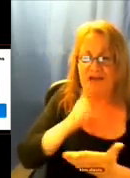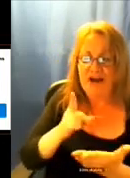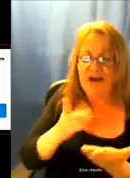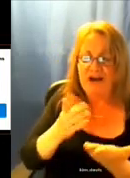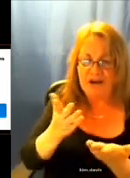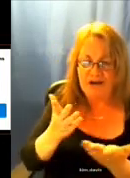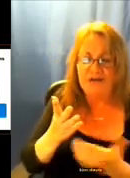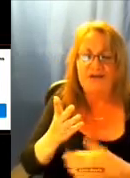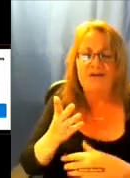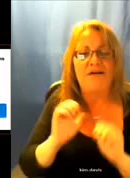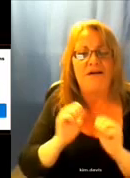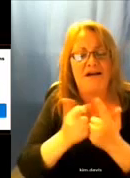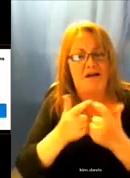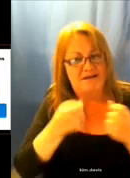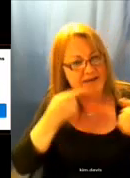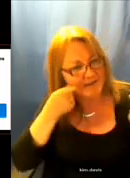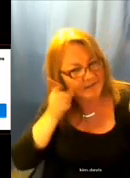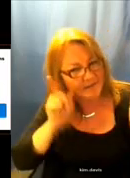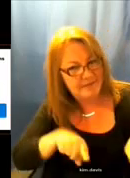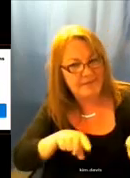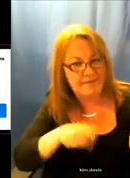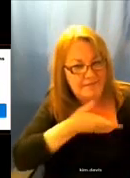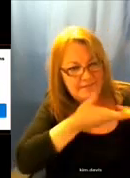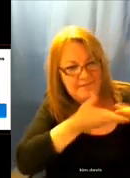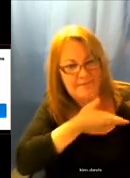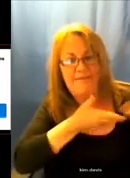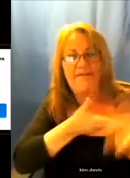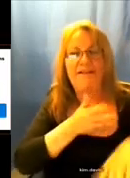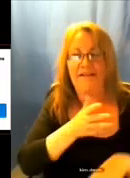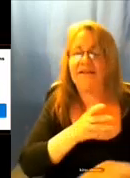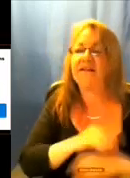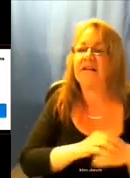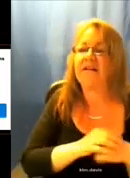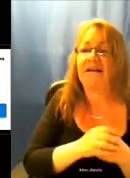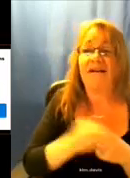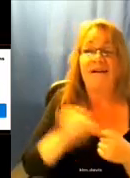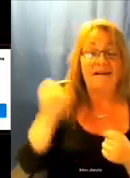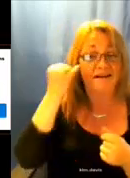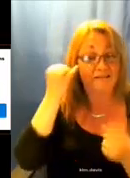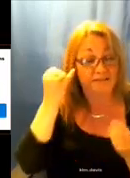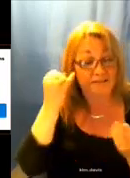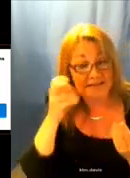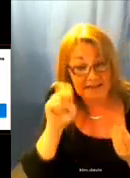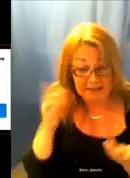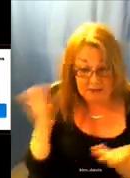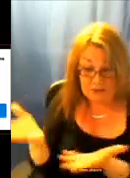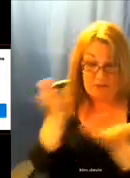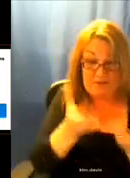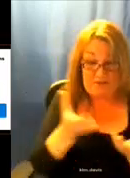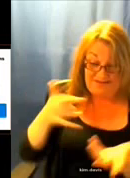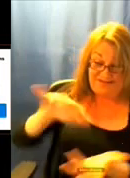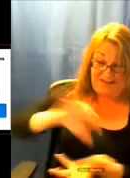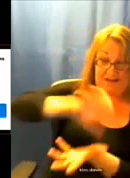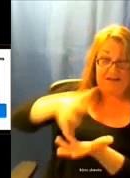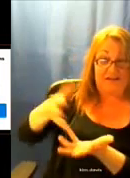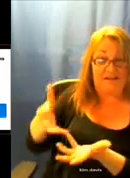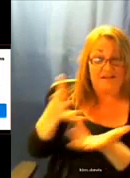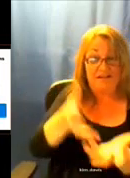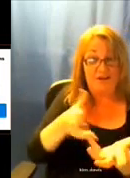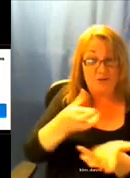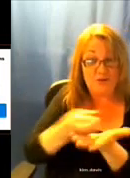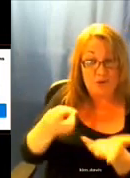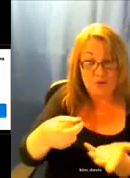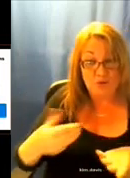stated. So figuring out what are my rights, working with the